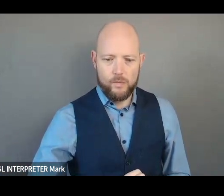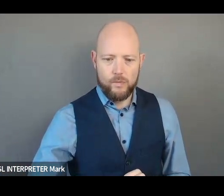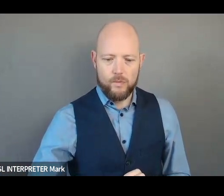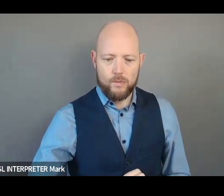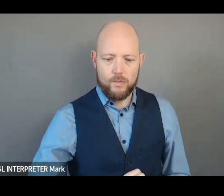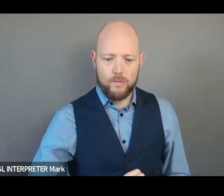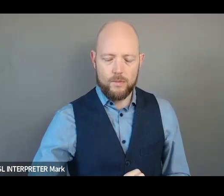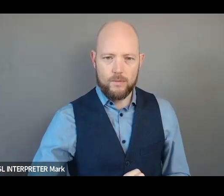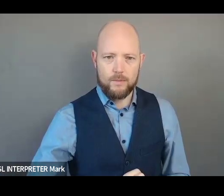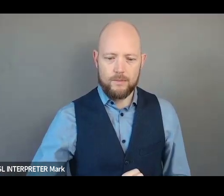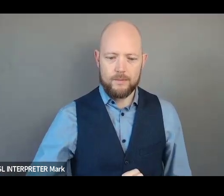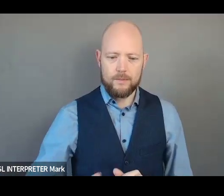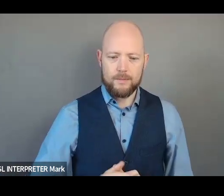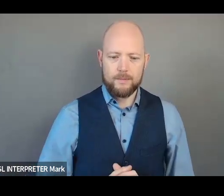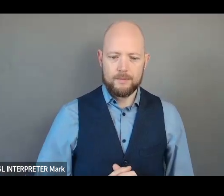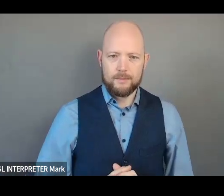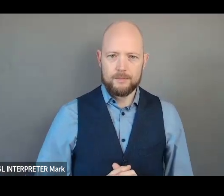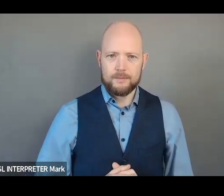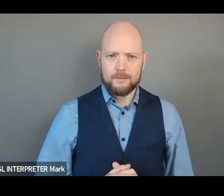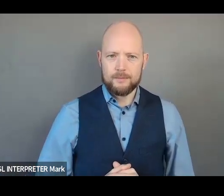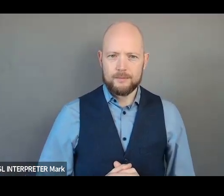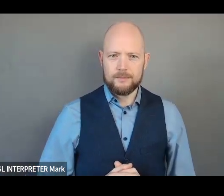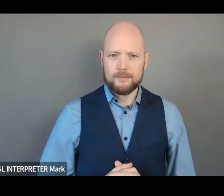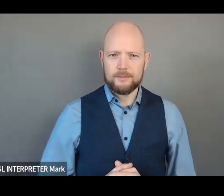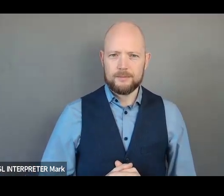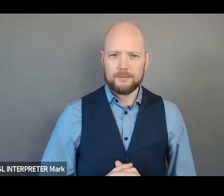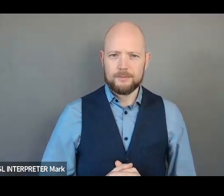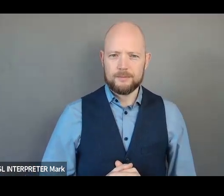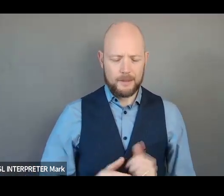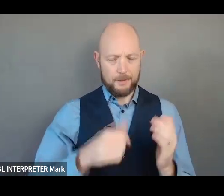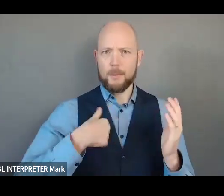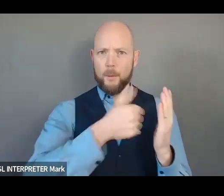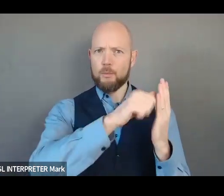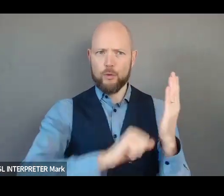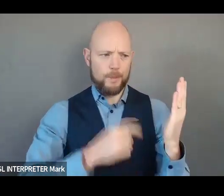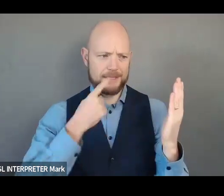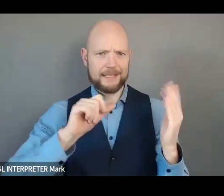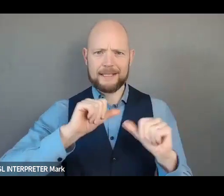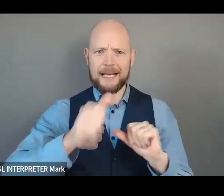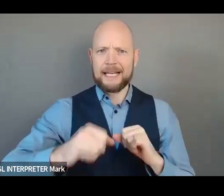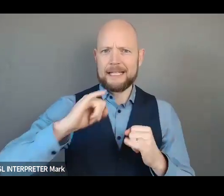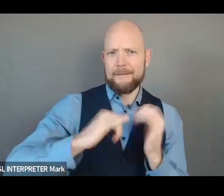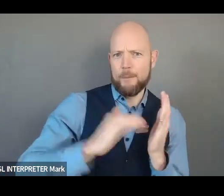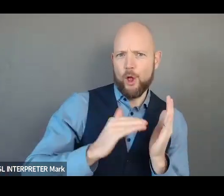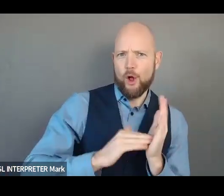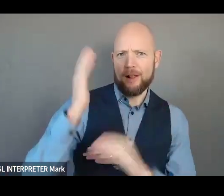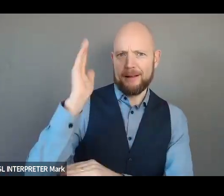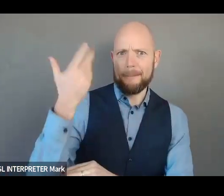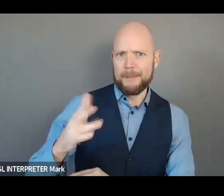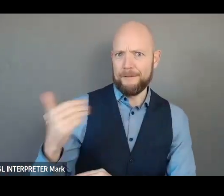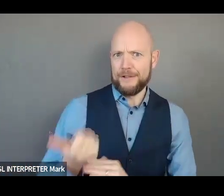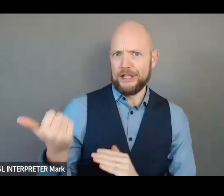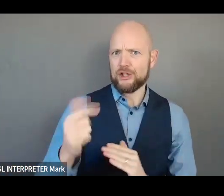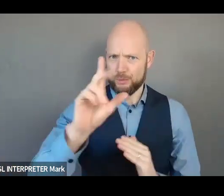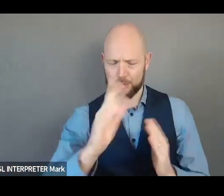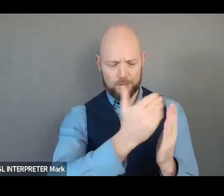we now move on to, it says here we move on to Steve McLaughlin, but he's been and gone. So we now move on to the first panel, which